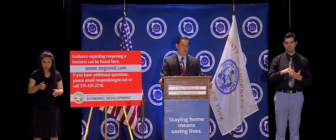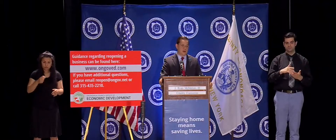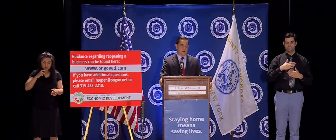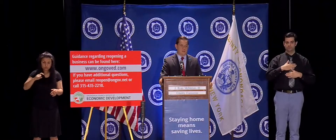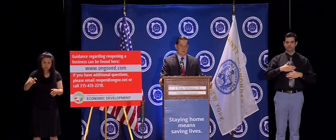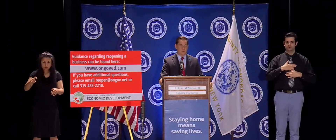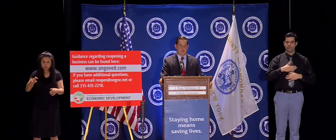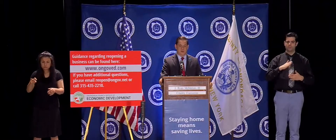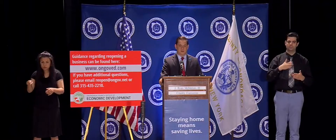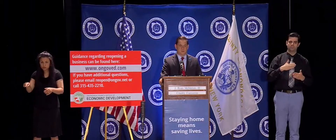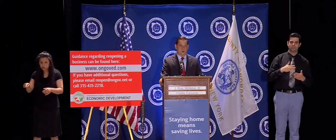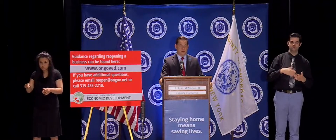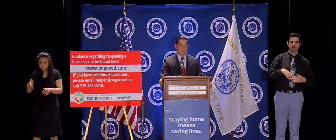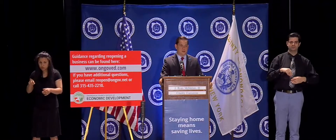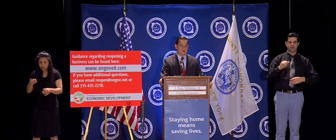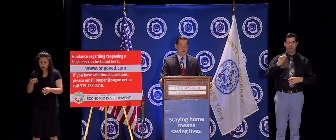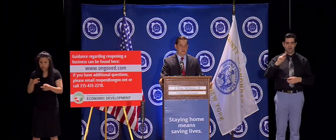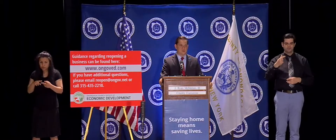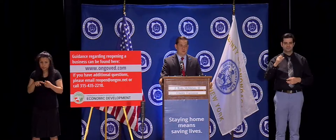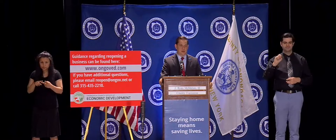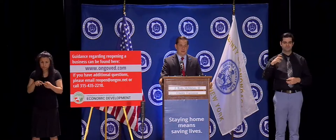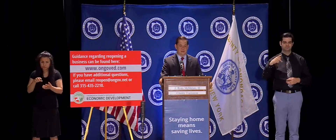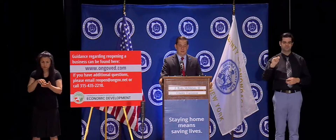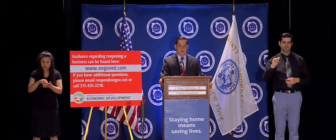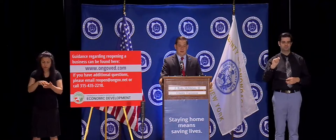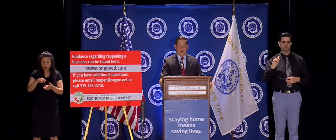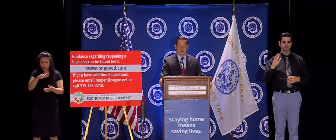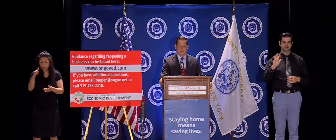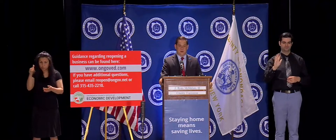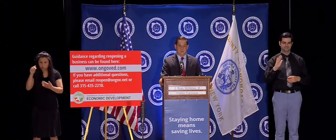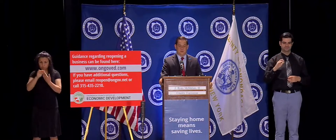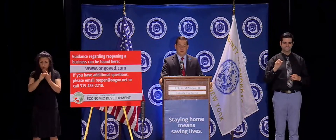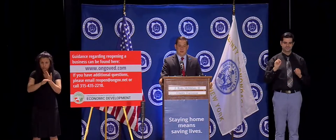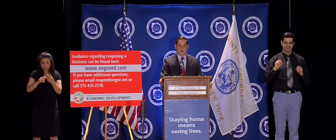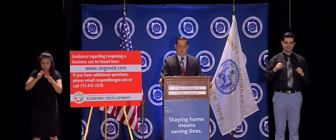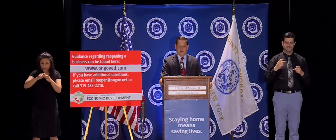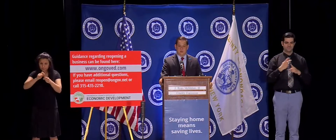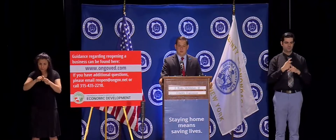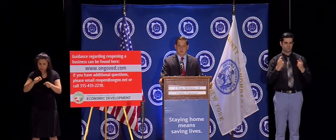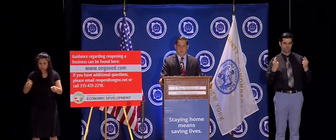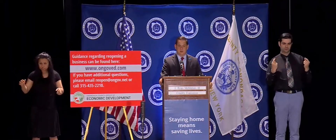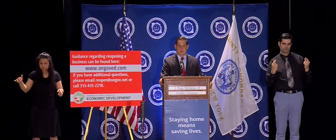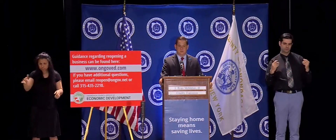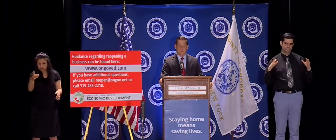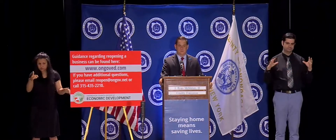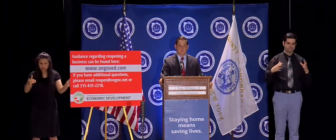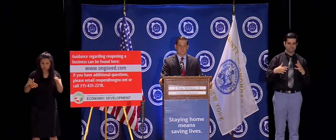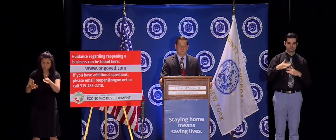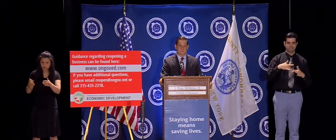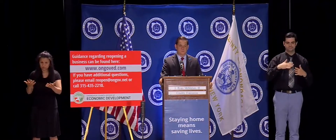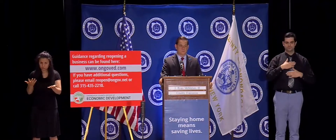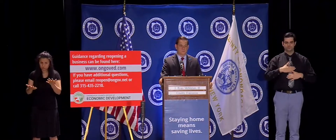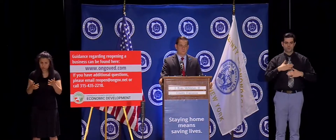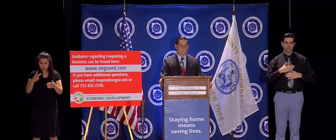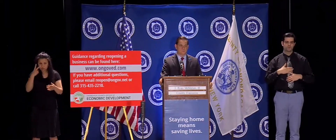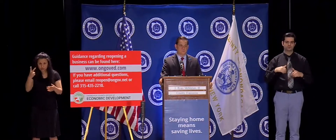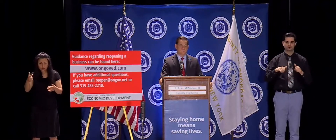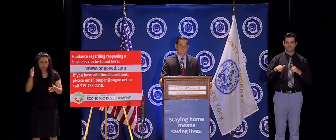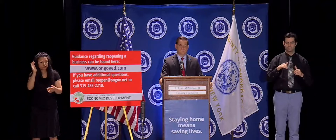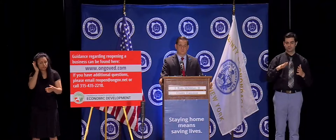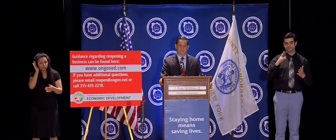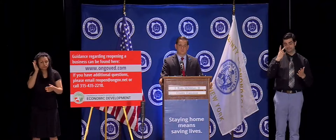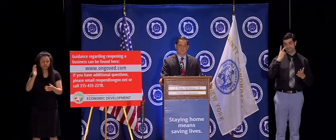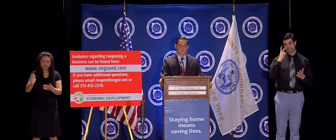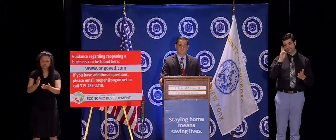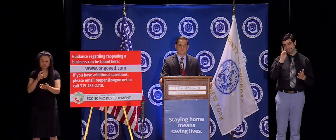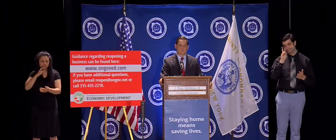September, maybe we'll think of some creative things to try to get people together and enjoy themselves. On my way